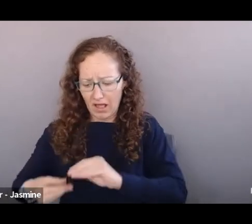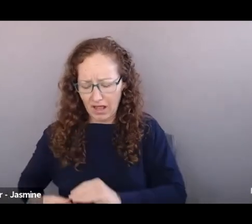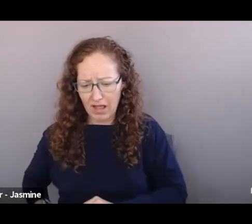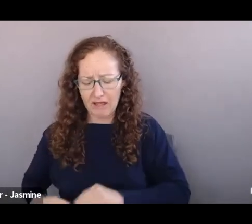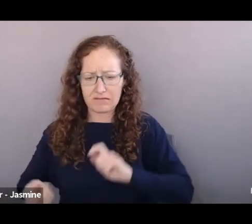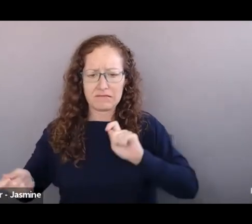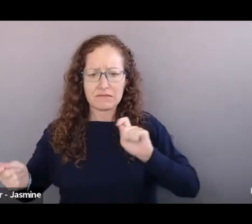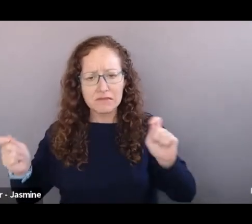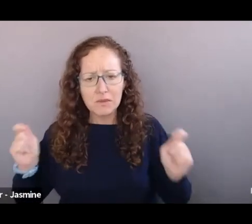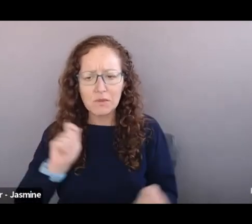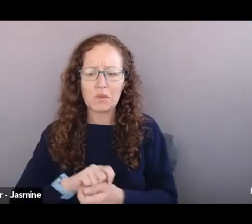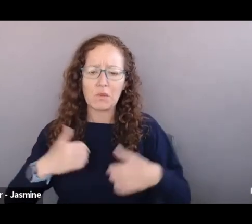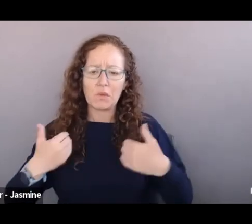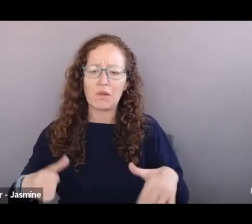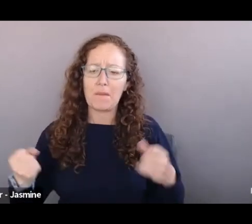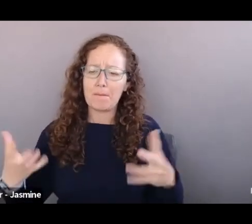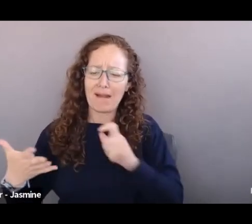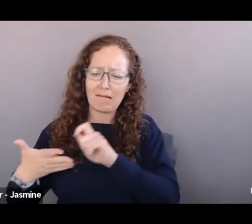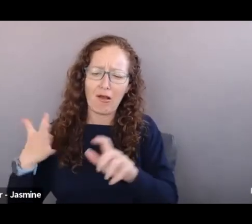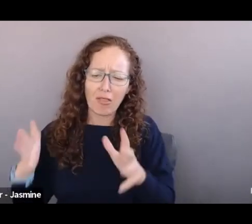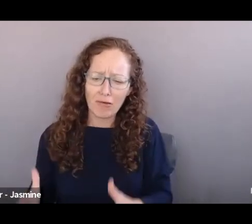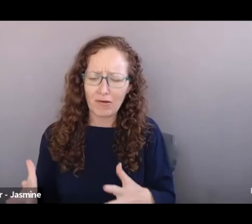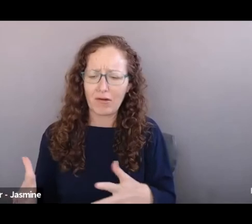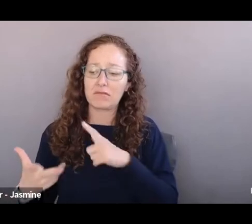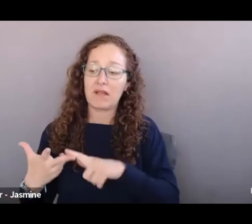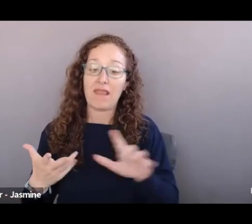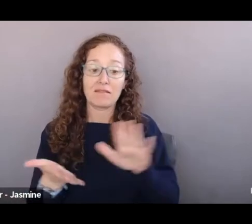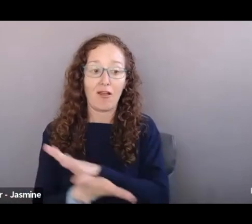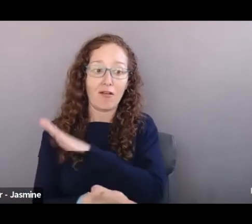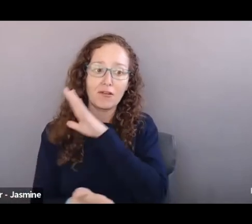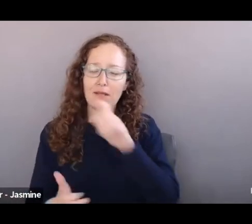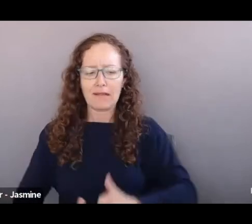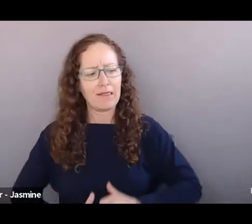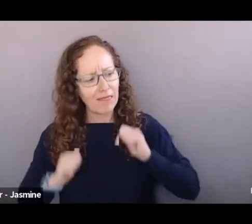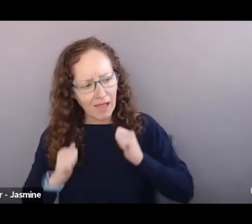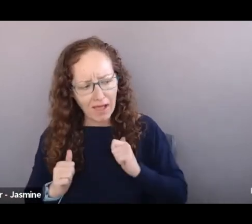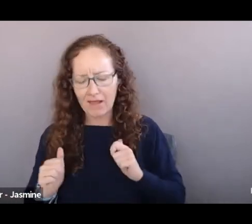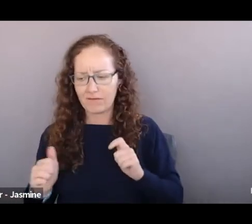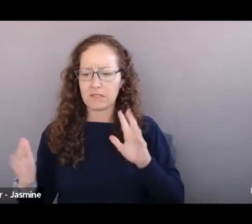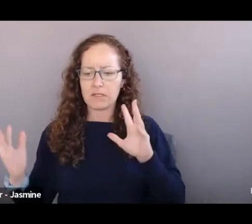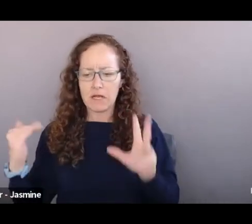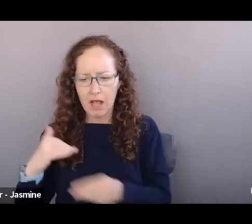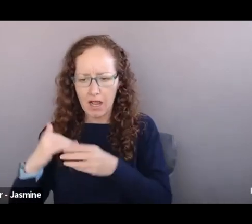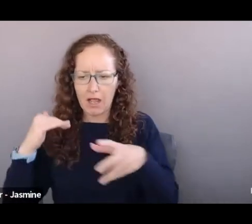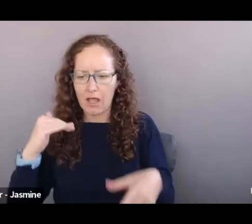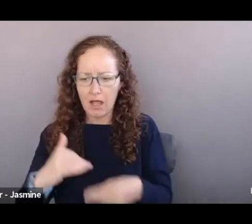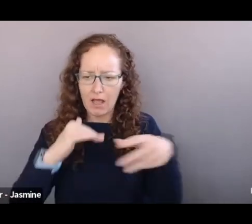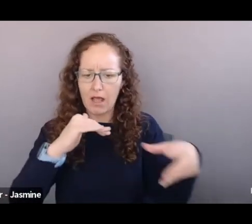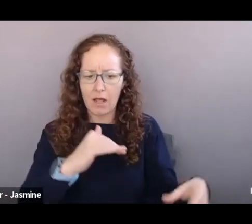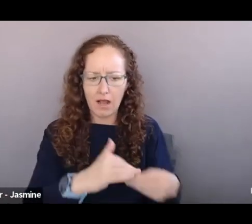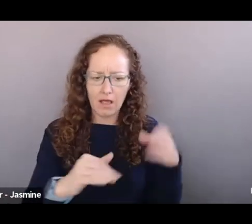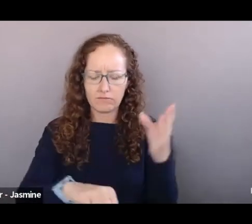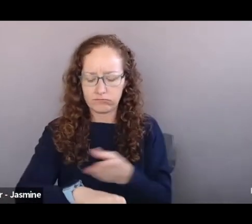is a living document that has been edited, amended, and revised time and time again. It has been